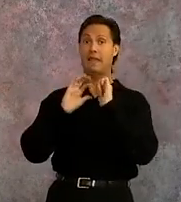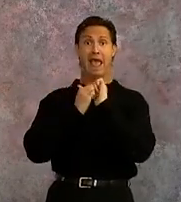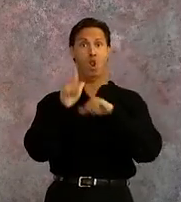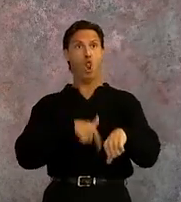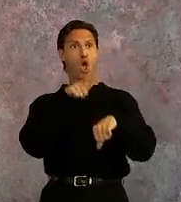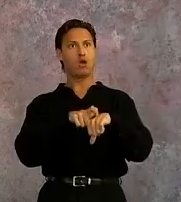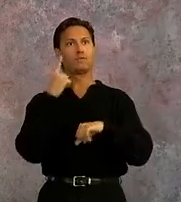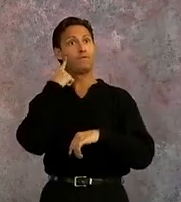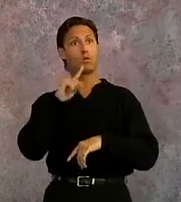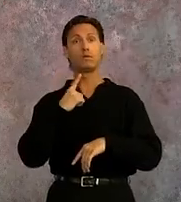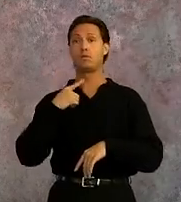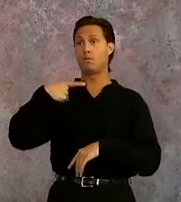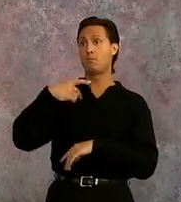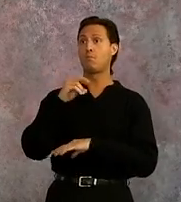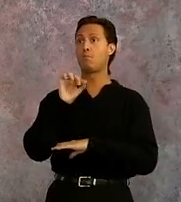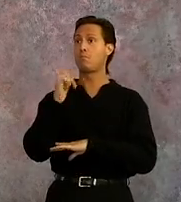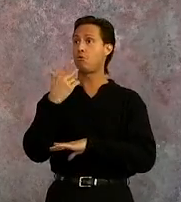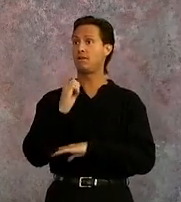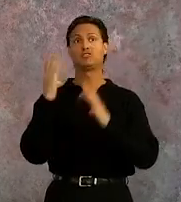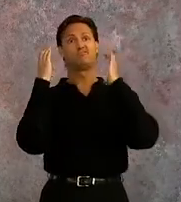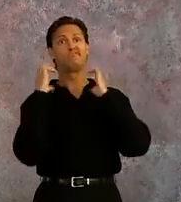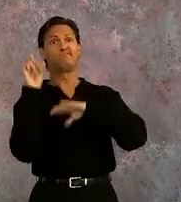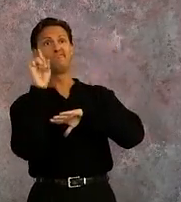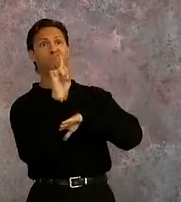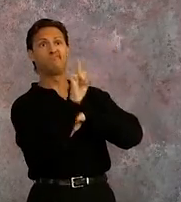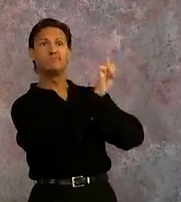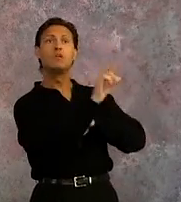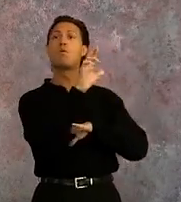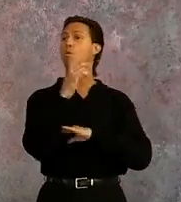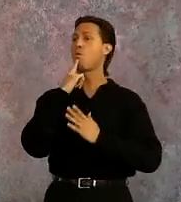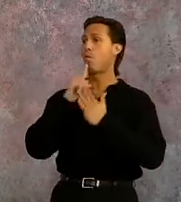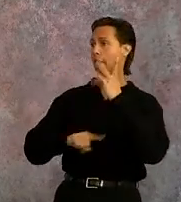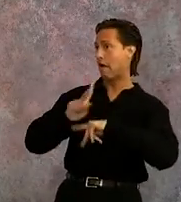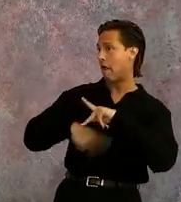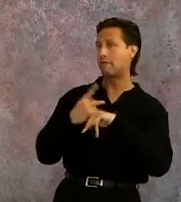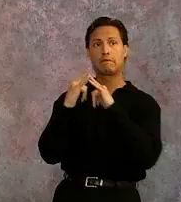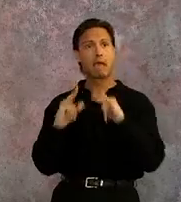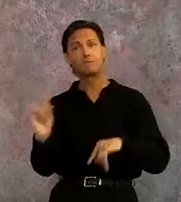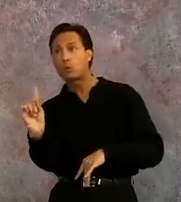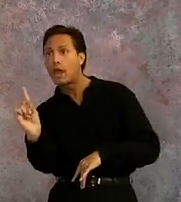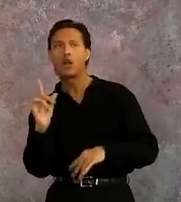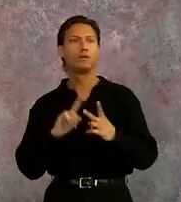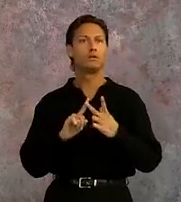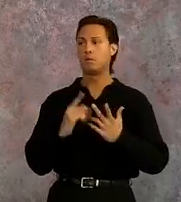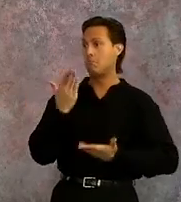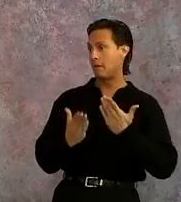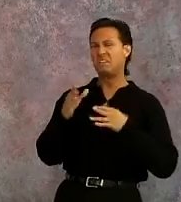and the numbers of campsites on various lakes, the type of fish you might find or wildlife you might find in the